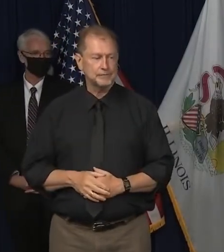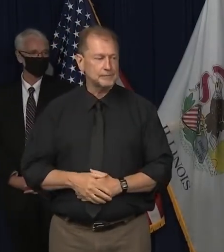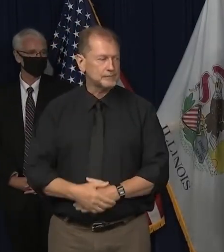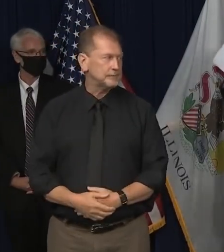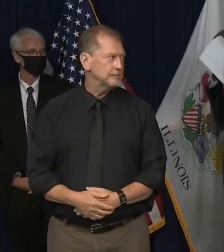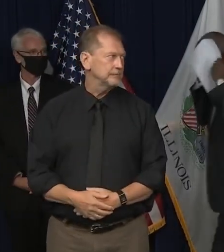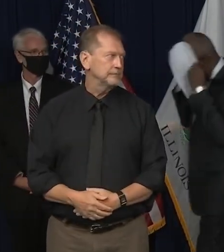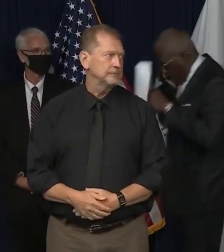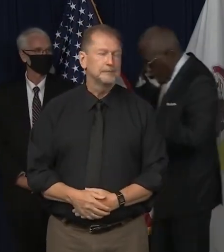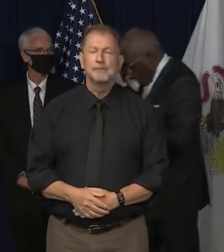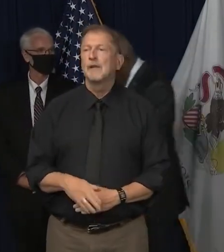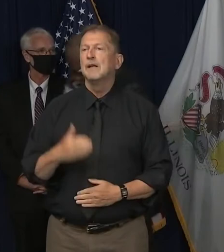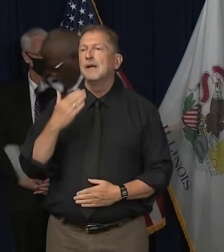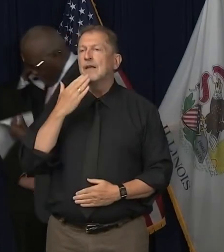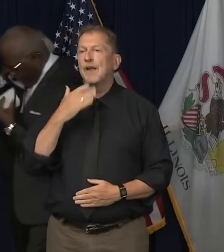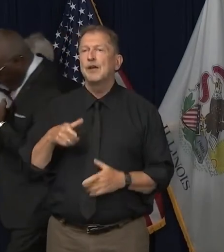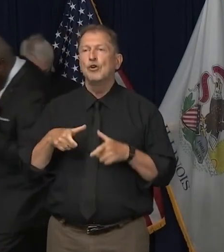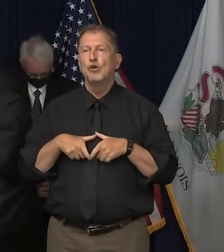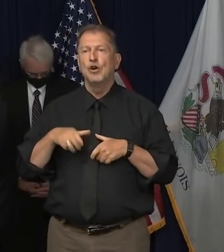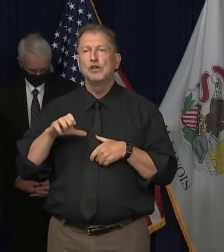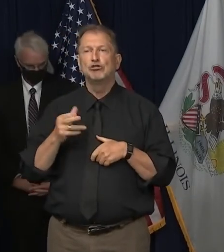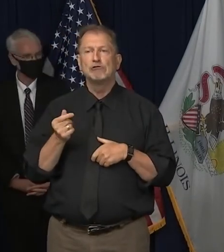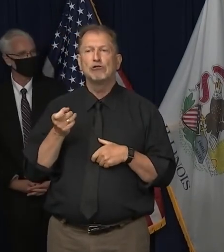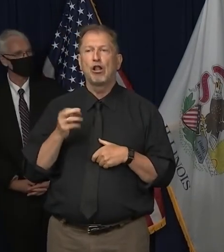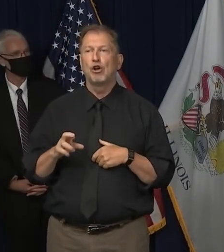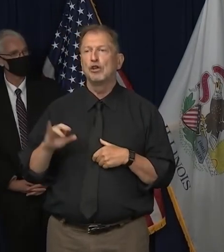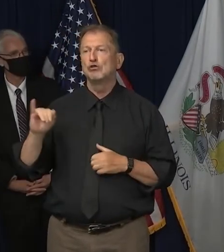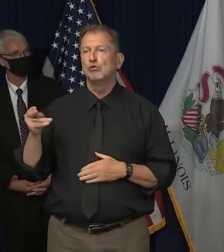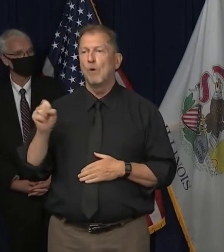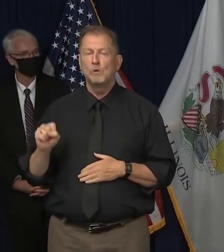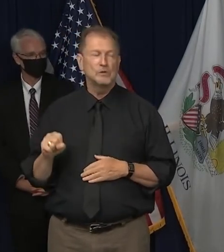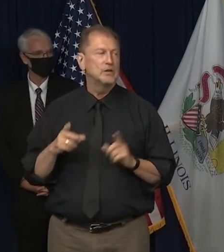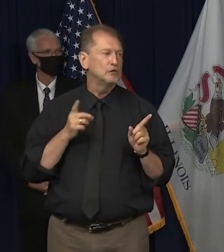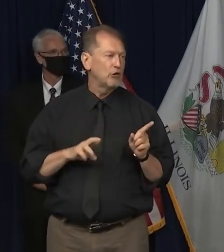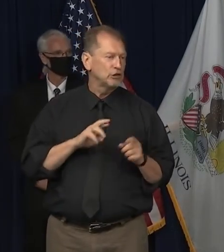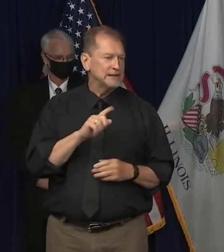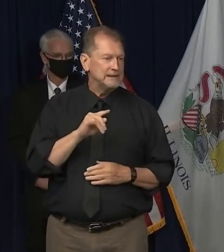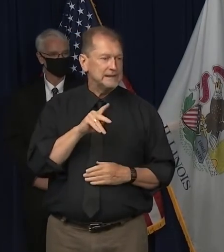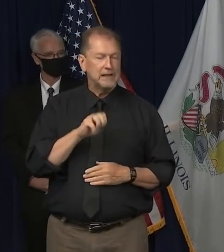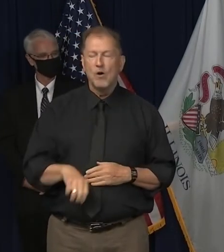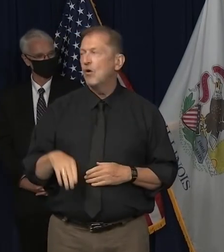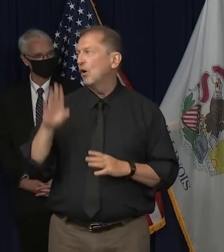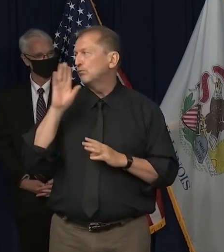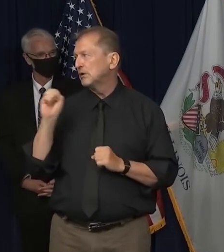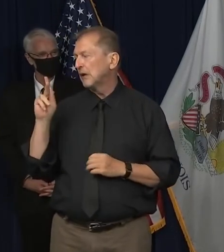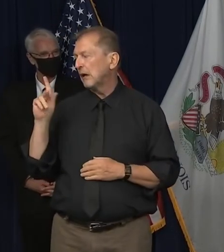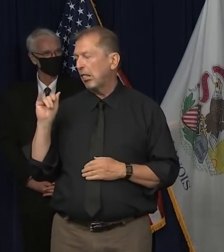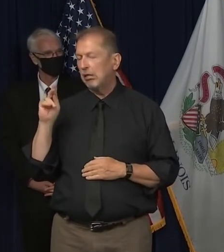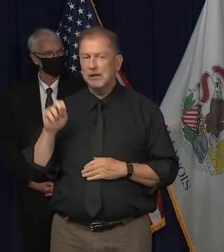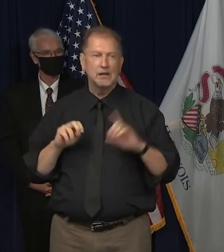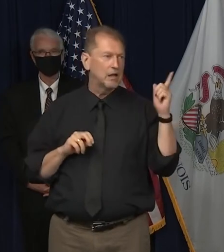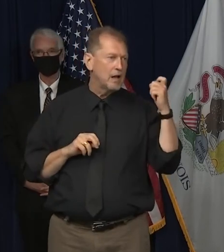Well, thank you so much, Chancellor Jones. Thank you, Dr. Ezeke, Governor Pritzker, President